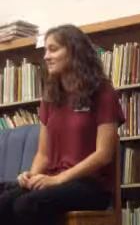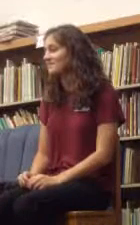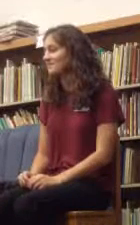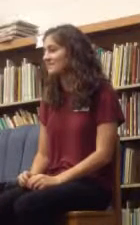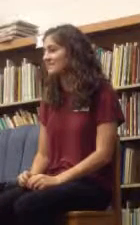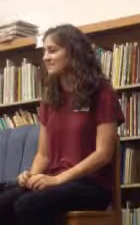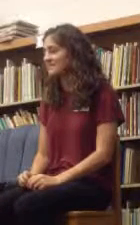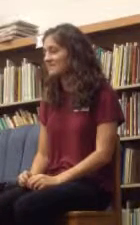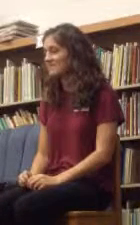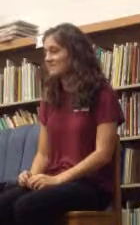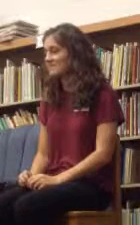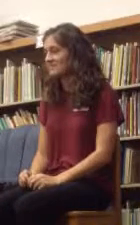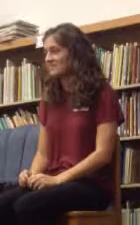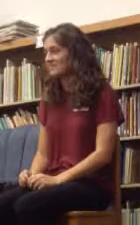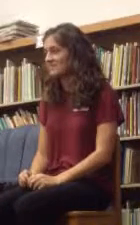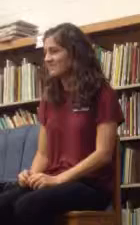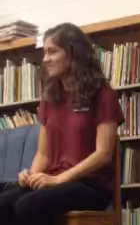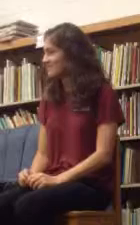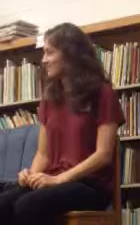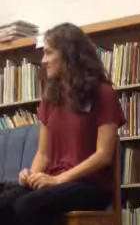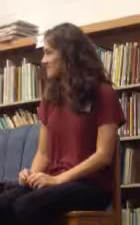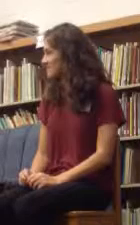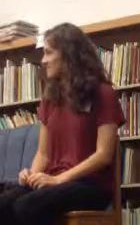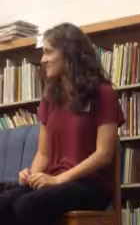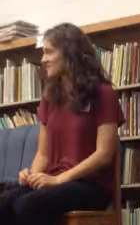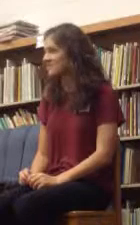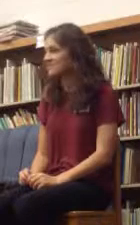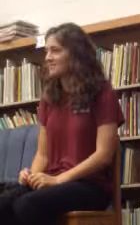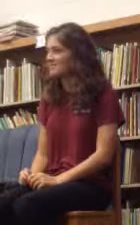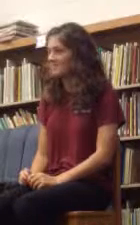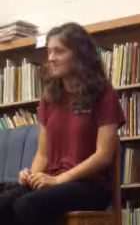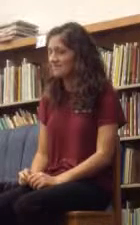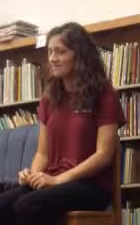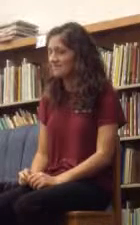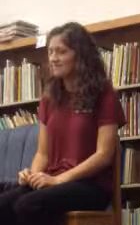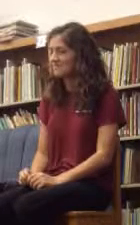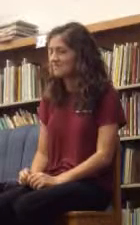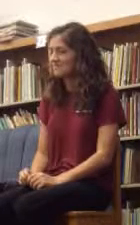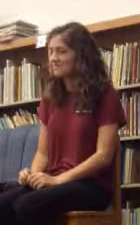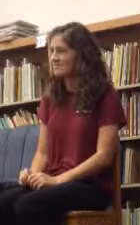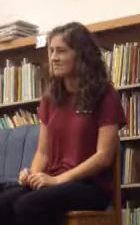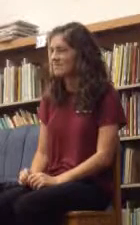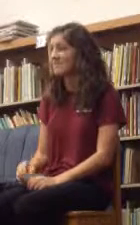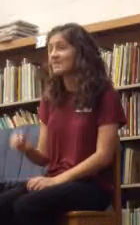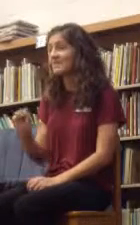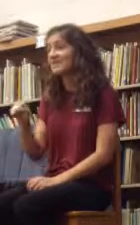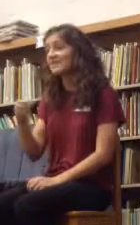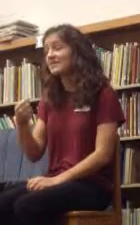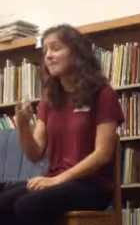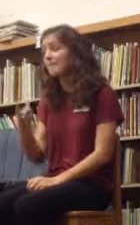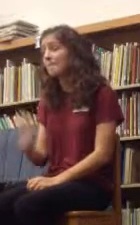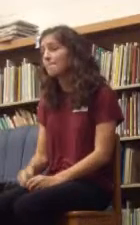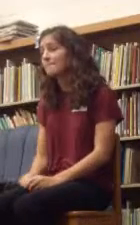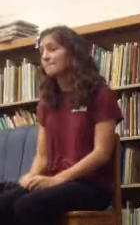your wrist, or I'm happy to hold on to it for you. Yes, Harper. I noticed